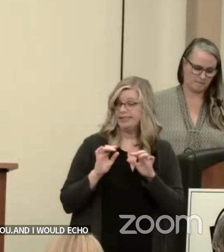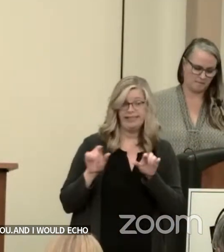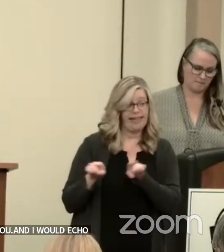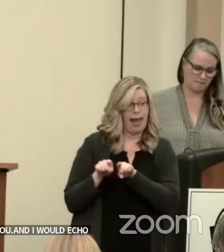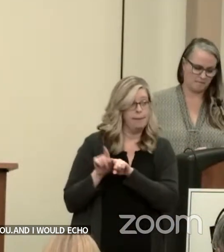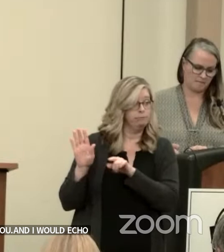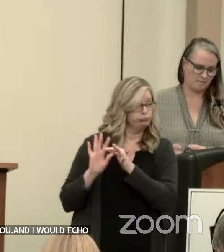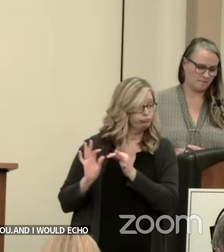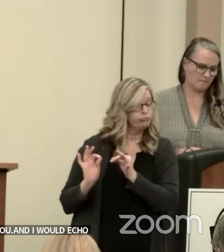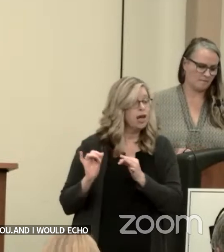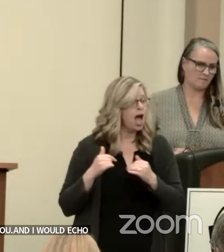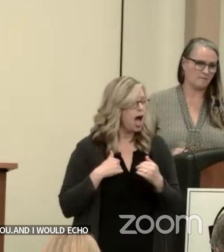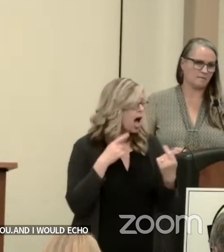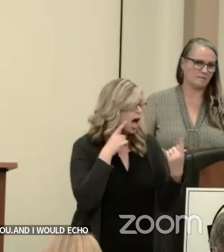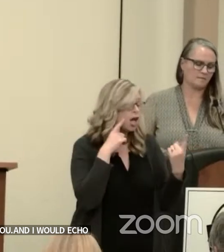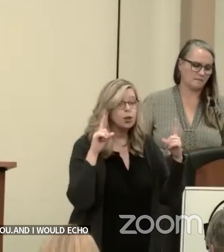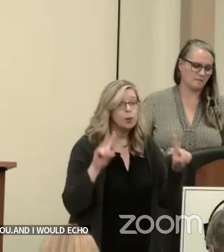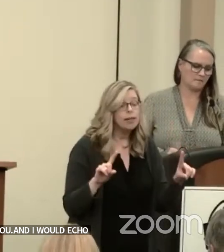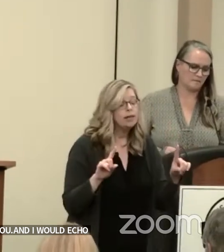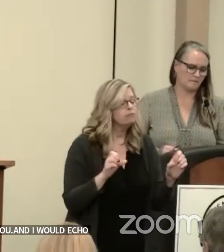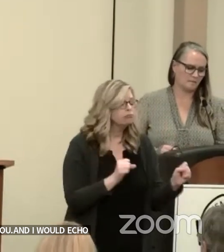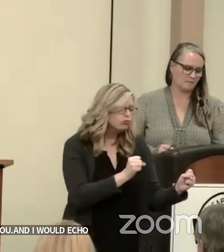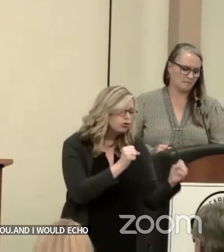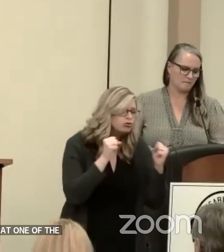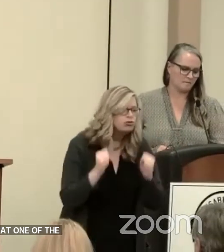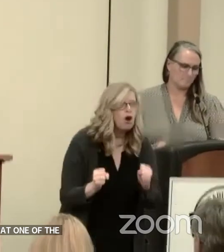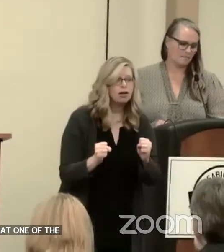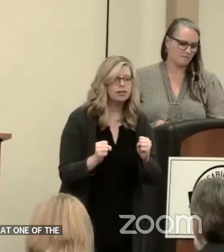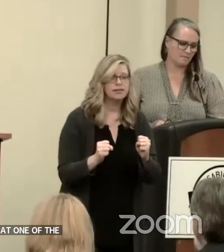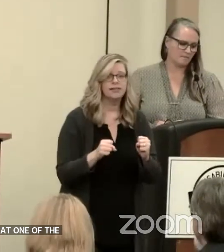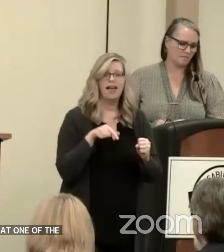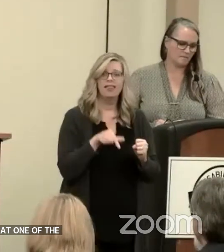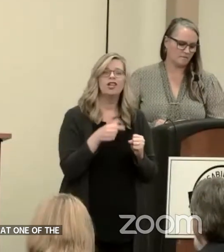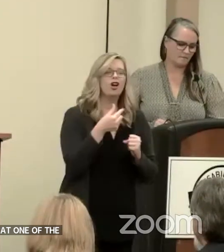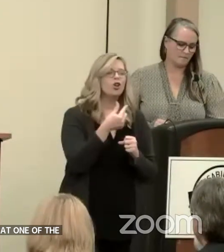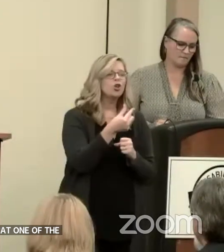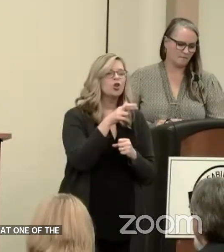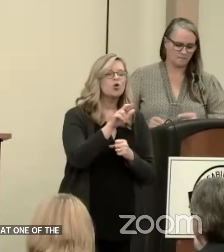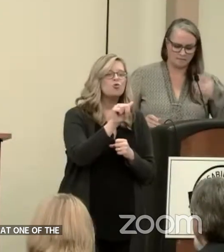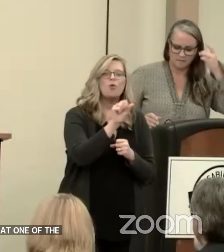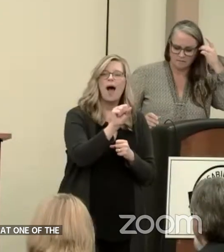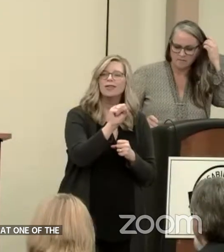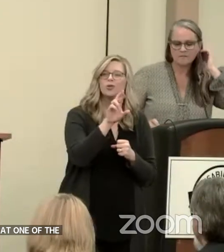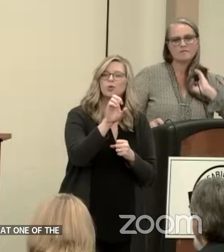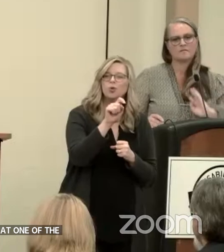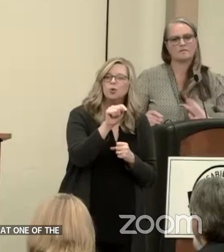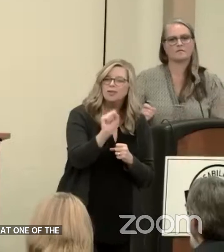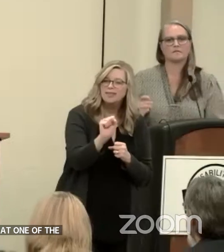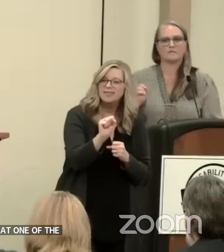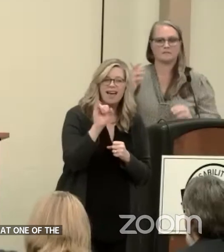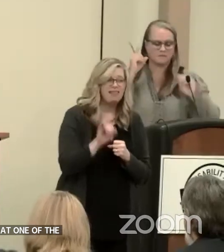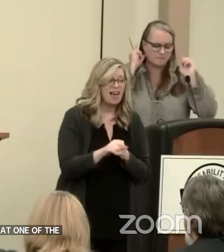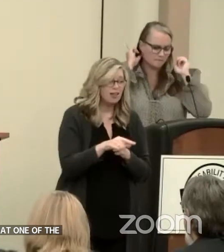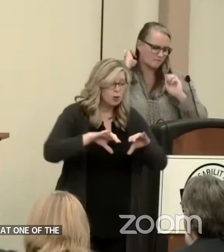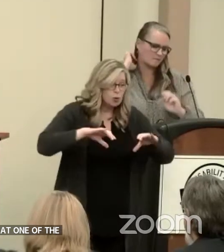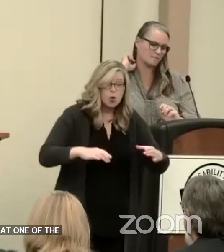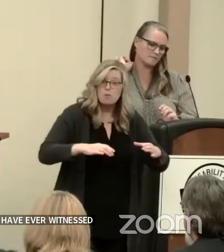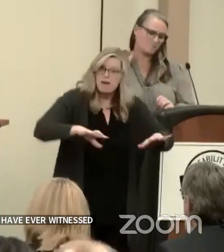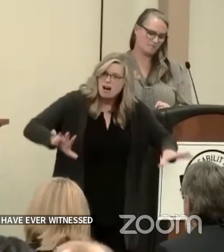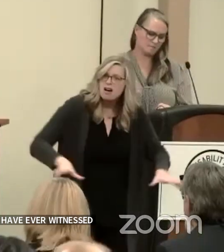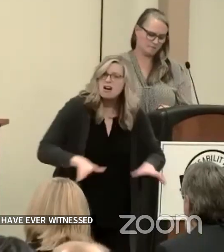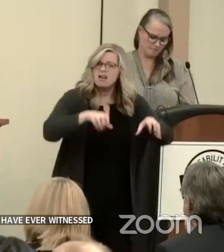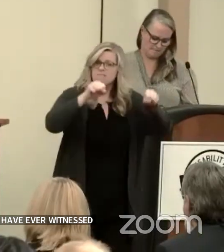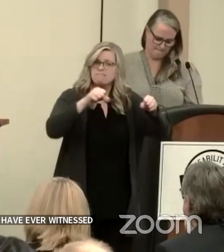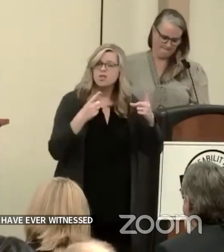one of the strongest grassroots campaigns that I've ever witnessed has come from you folks. And I just want